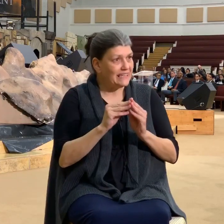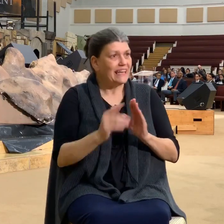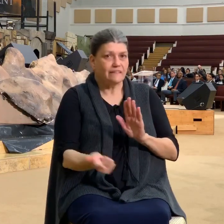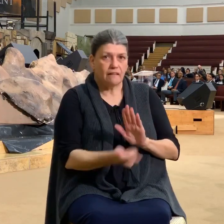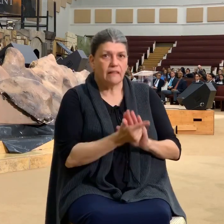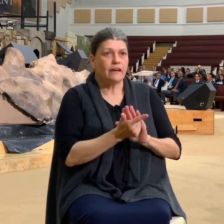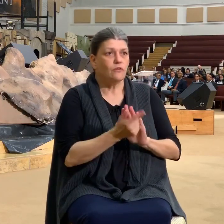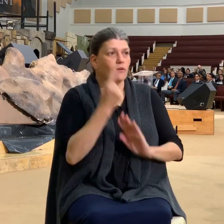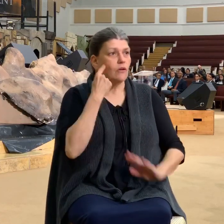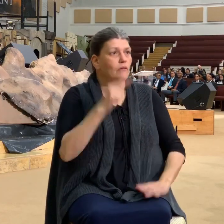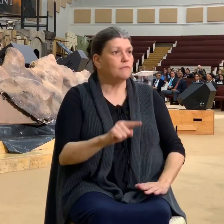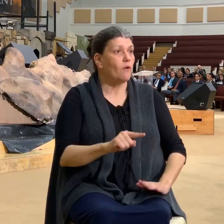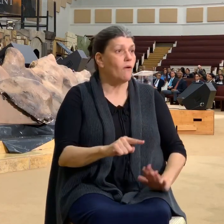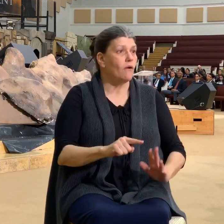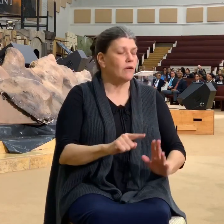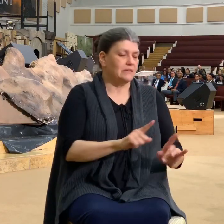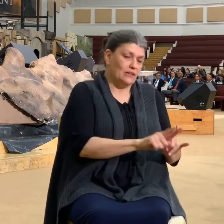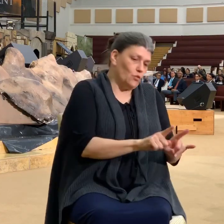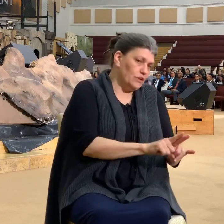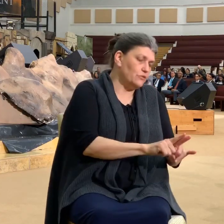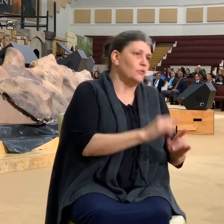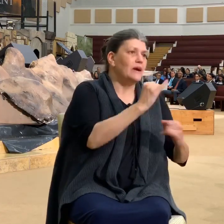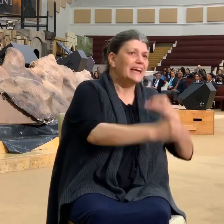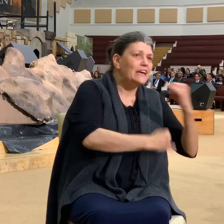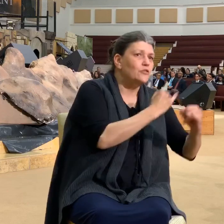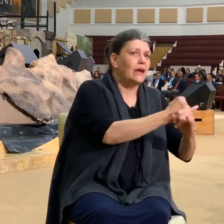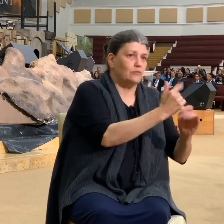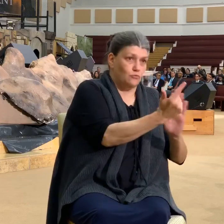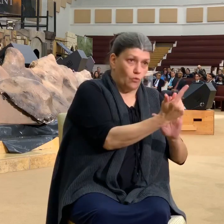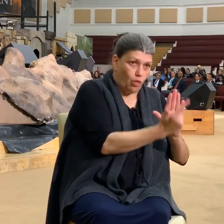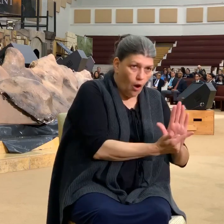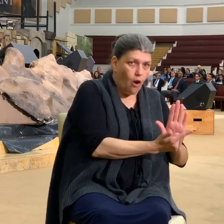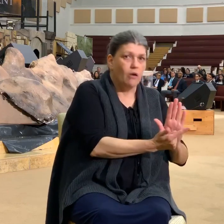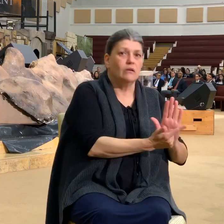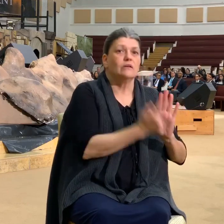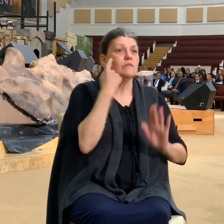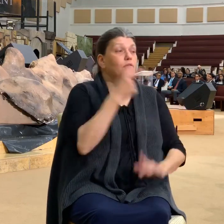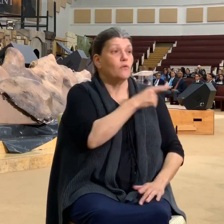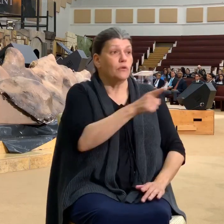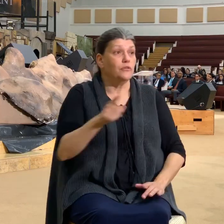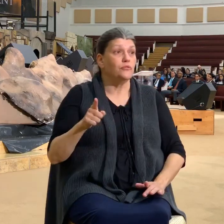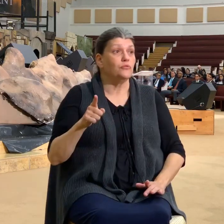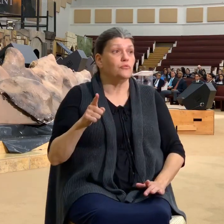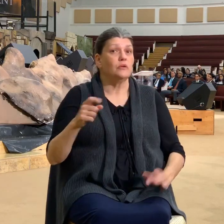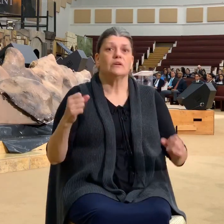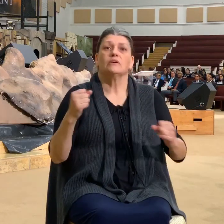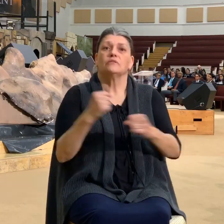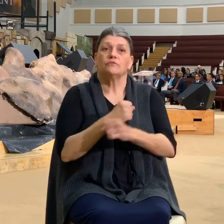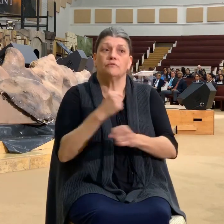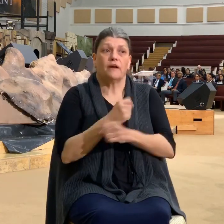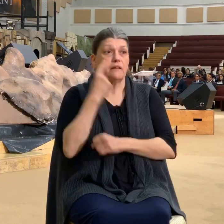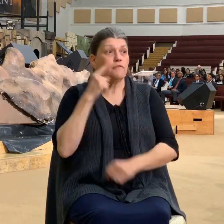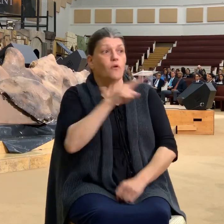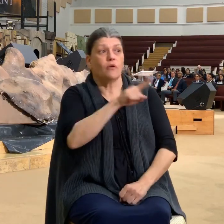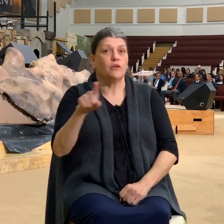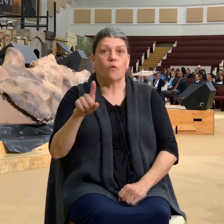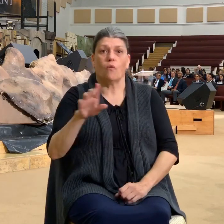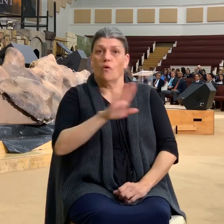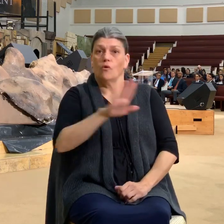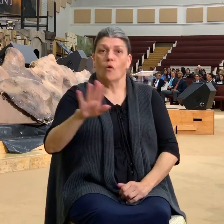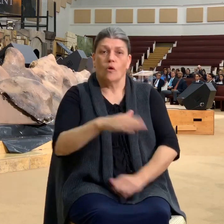for, as according to international law, for you to fight for your country under